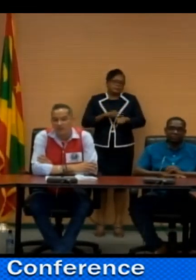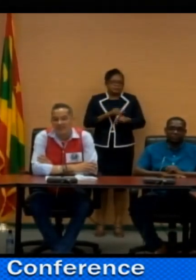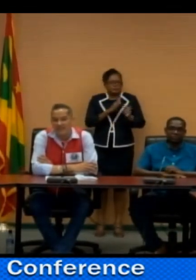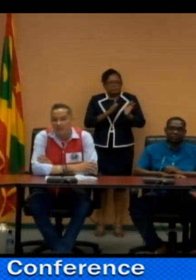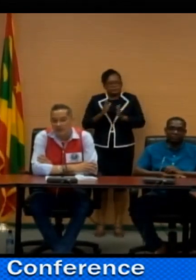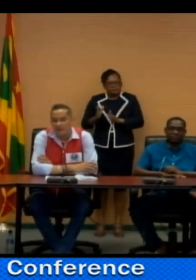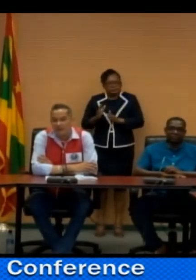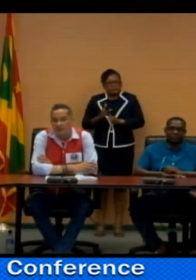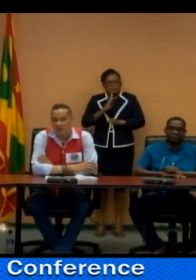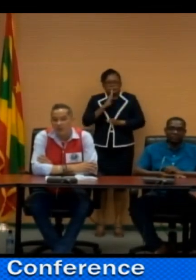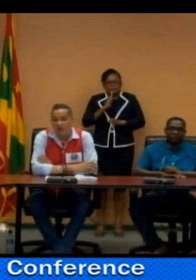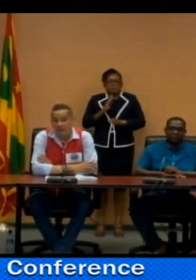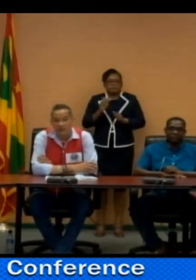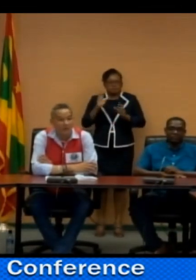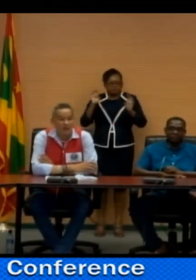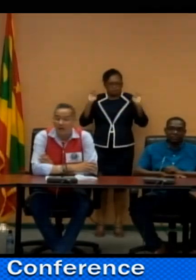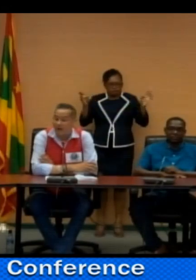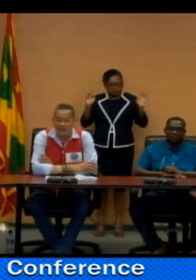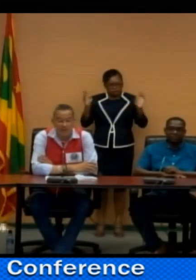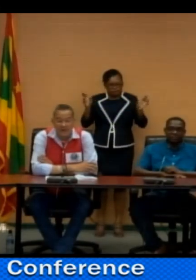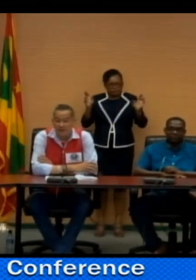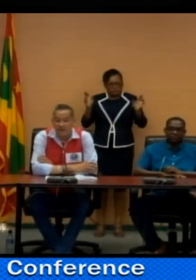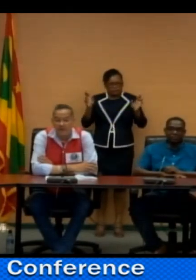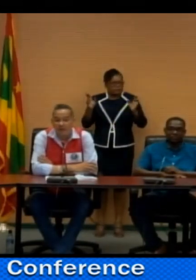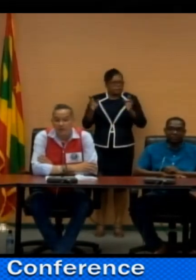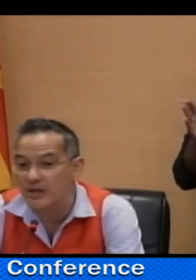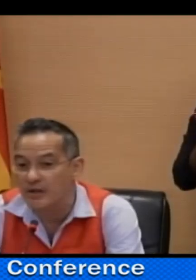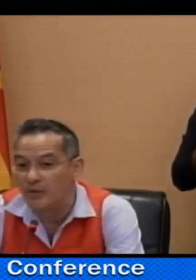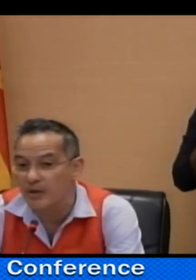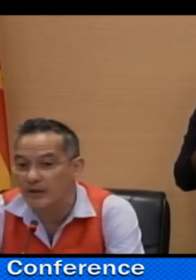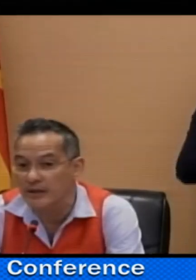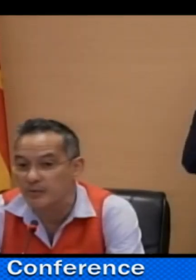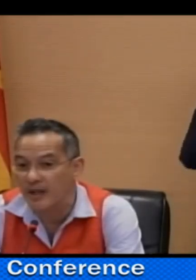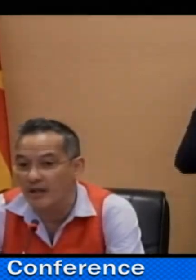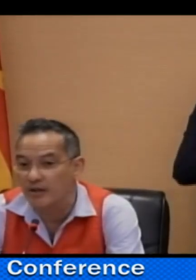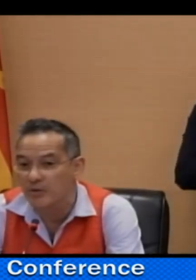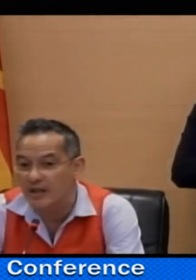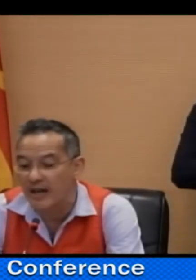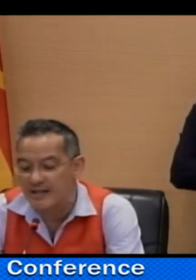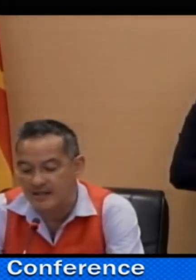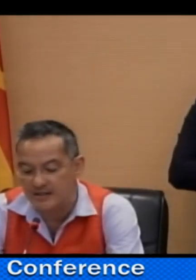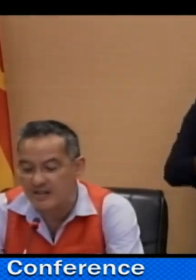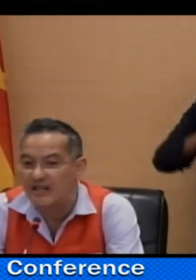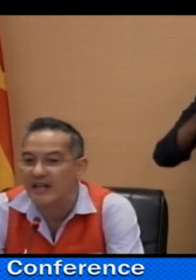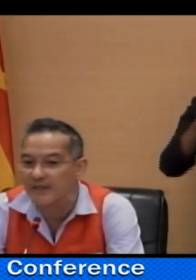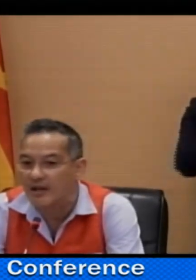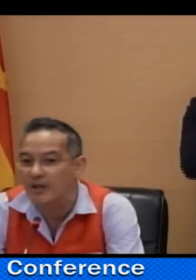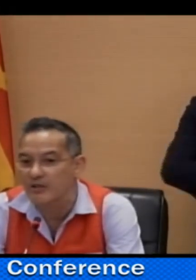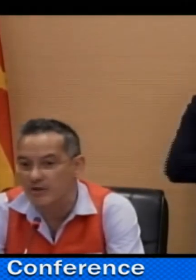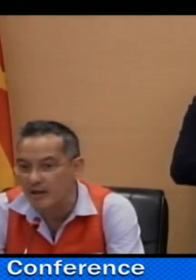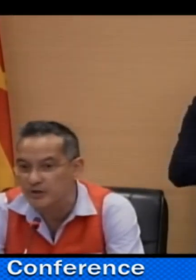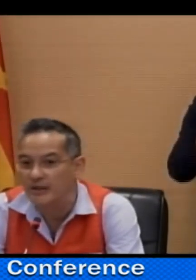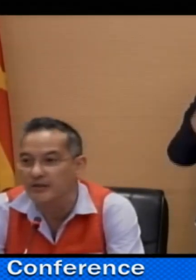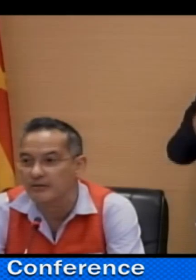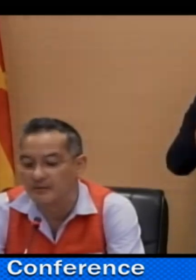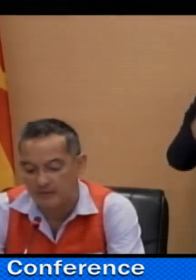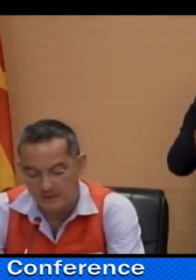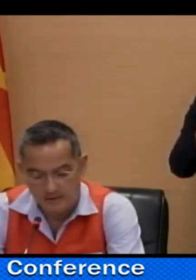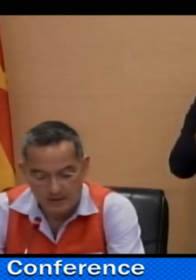to deal with what, as every other country in the world is beginning to realize, is the inevitable